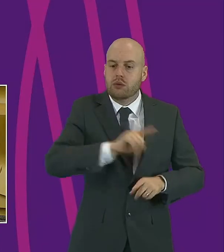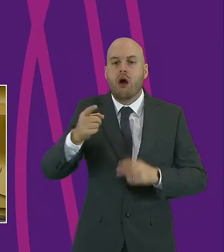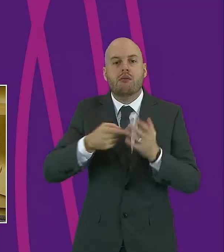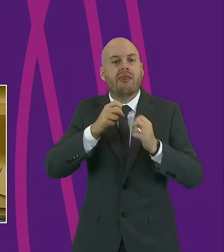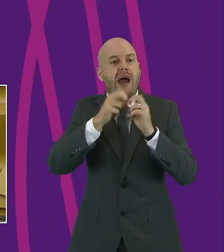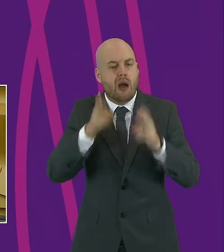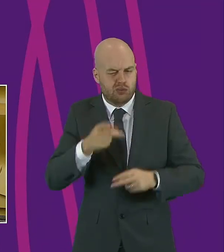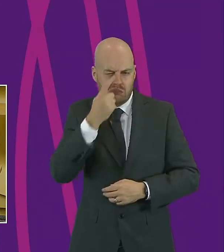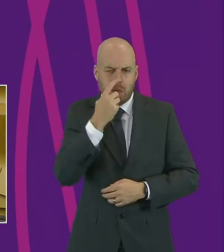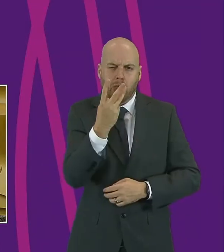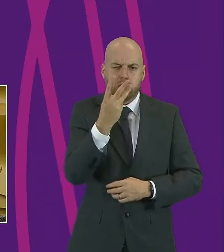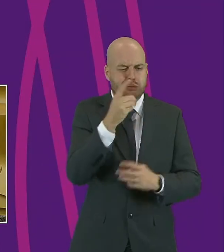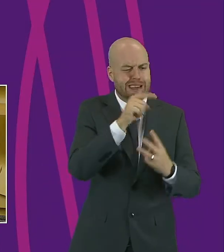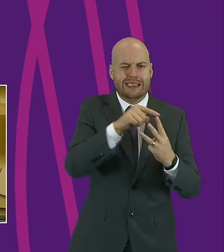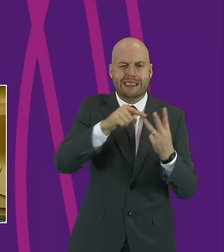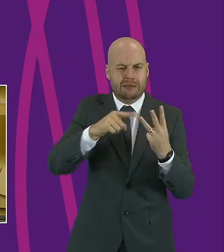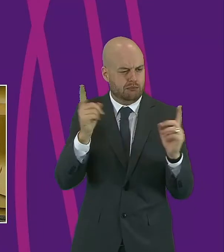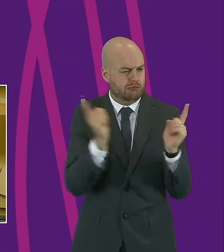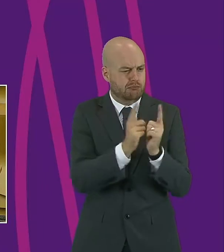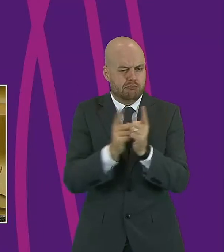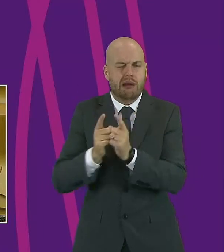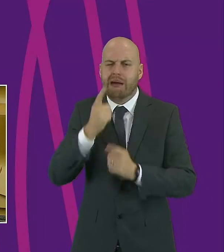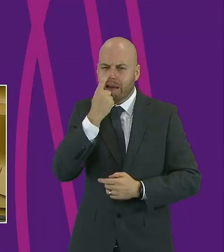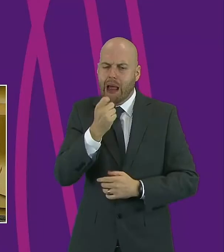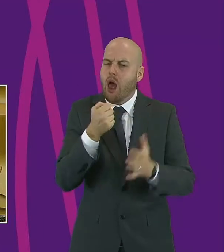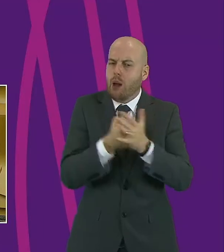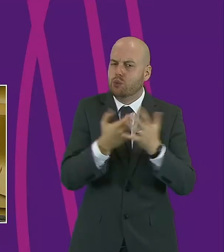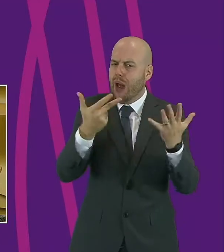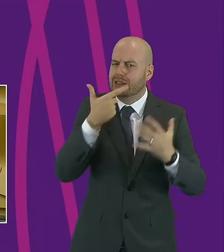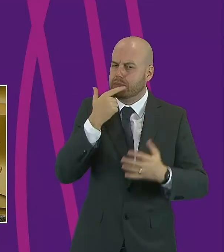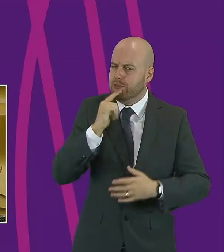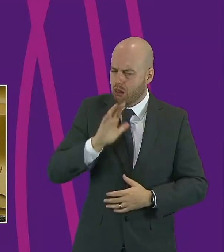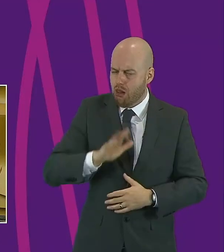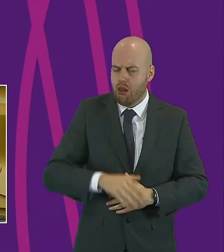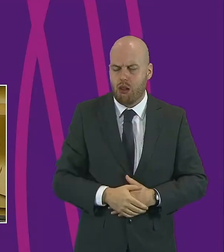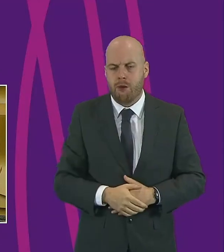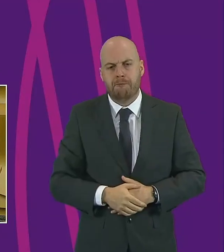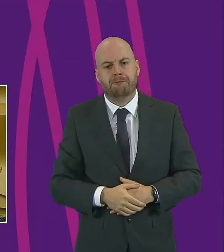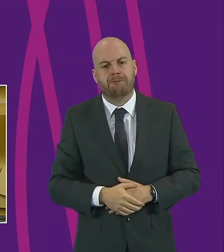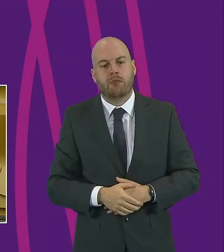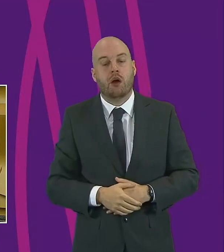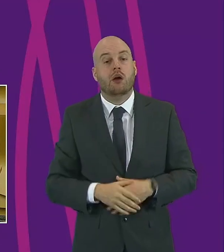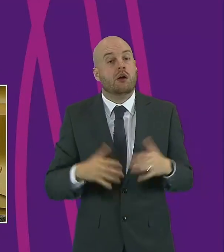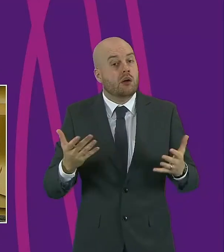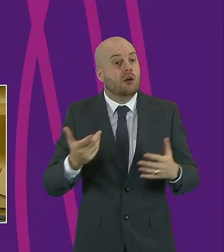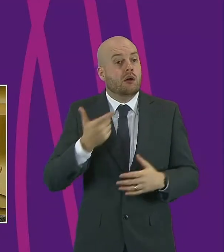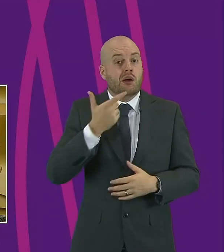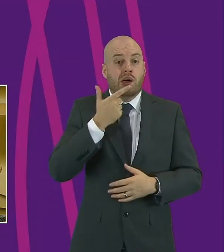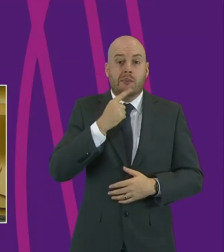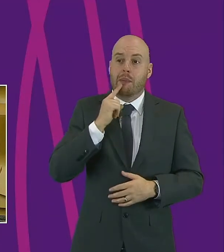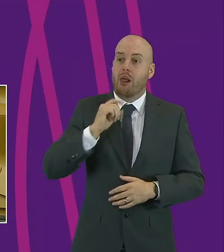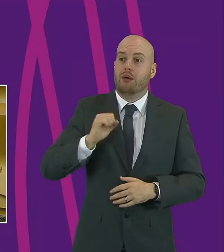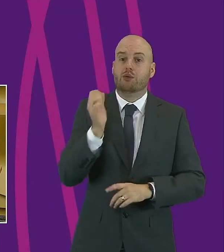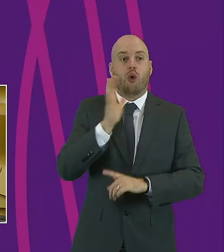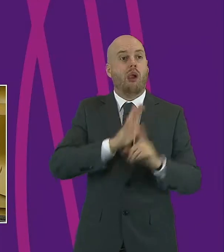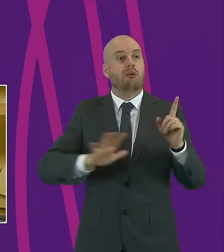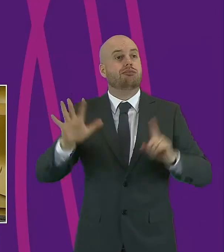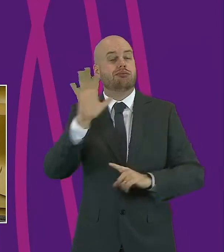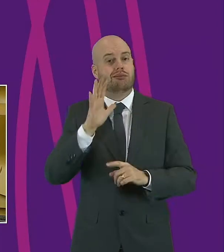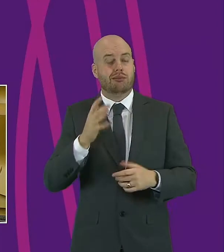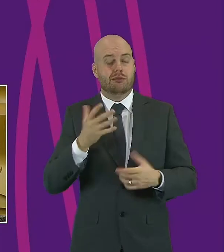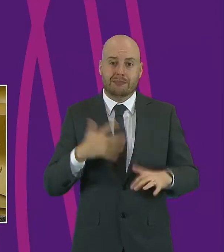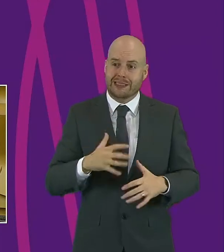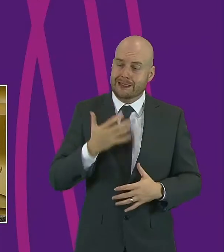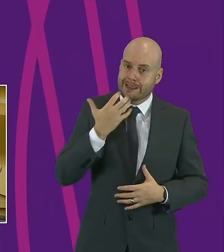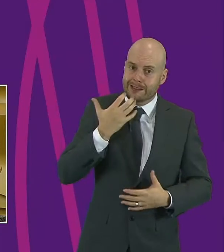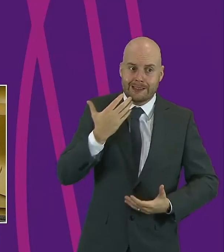spoken before about the importance of solidarity in how we deal with this pandemic, and I know it is hard, especially after 5 months, but sticking